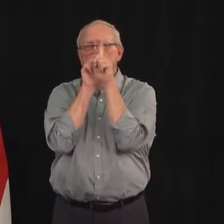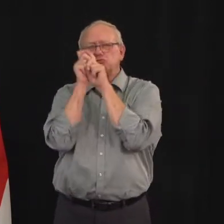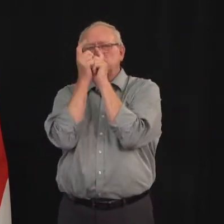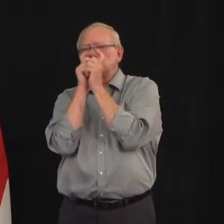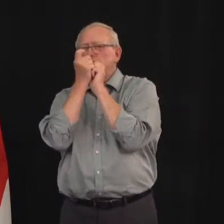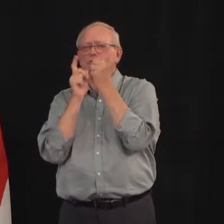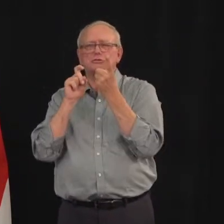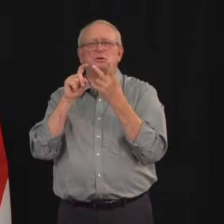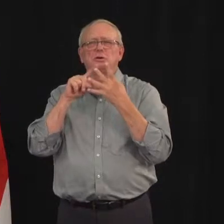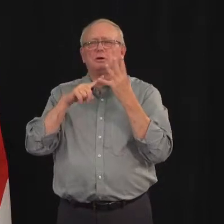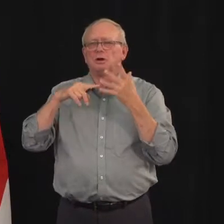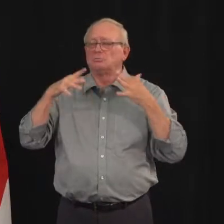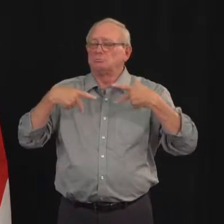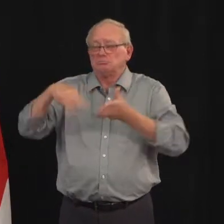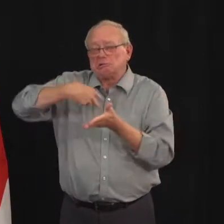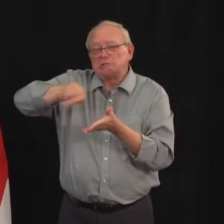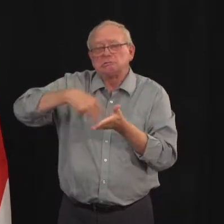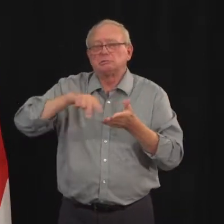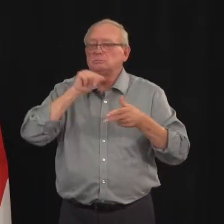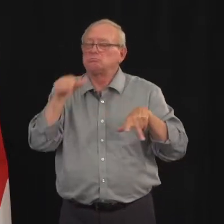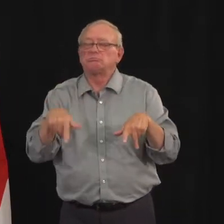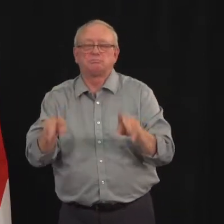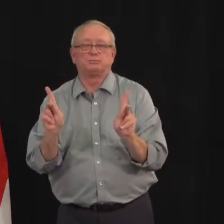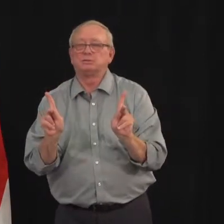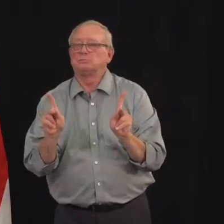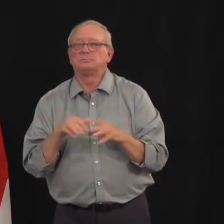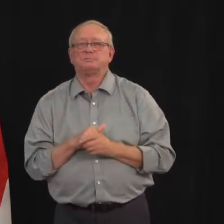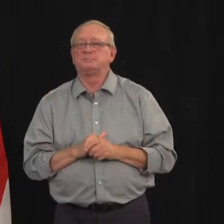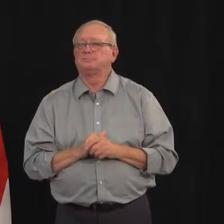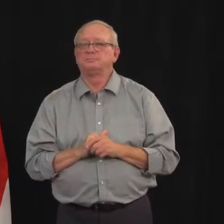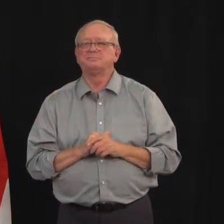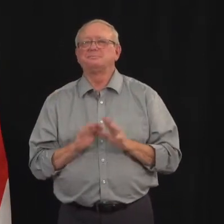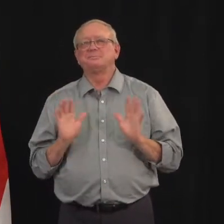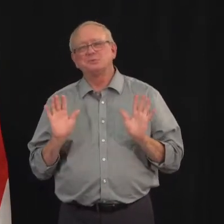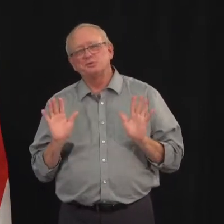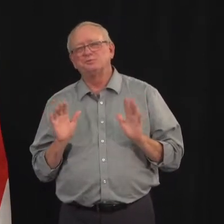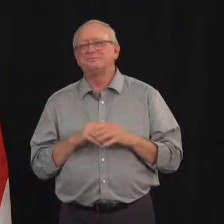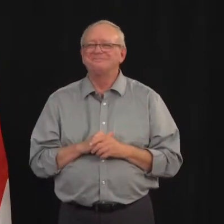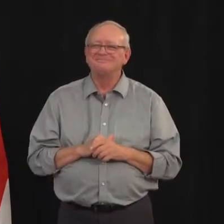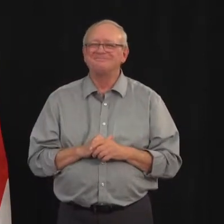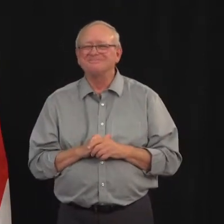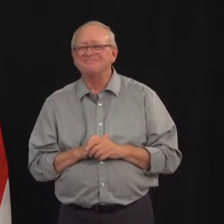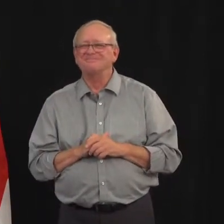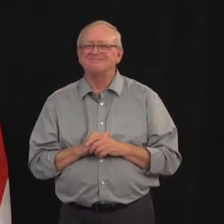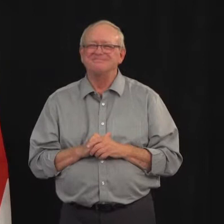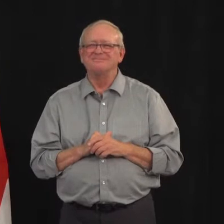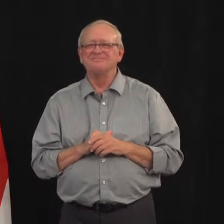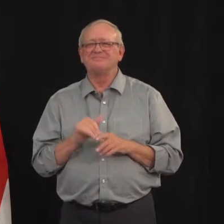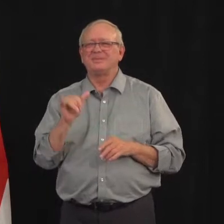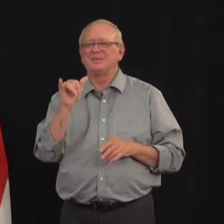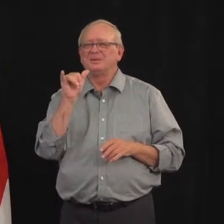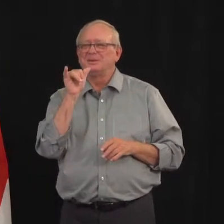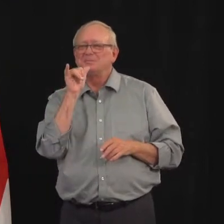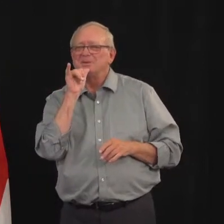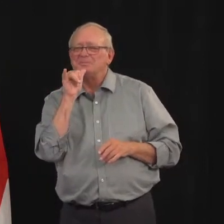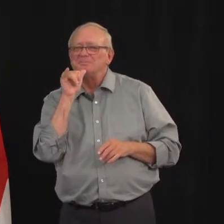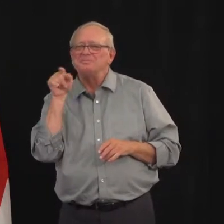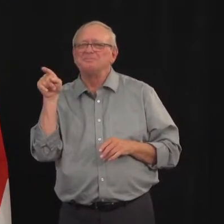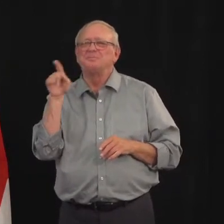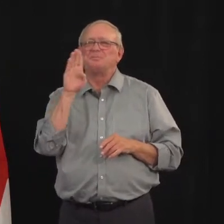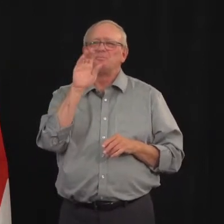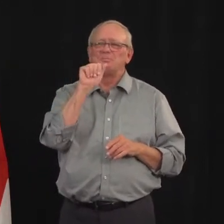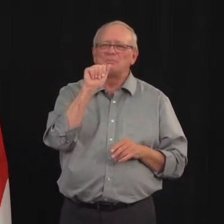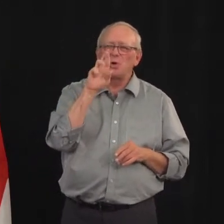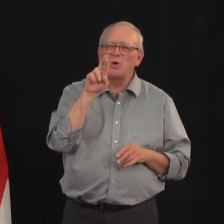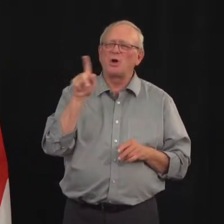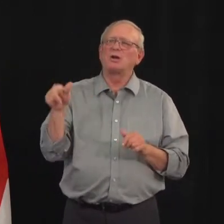other. So with respect to what part they have to play, it really is in following the guidance that's set out and reducing the